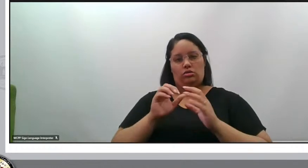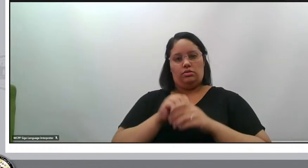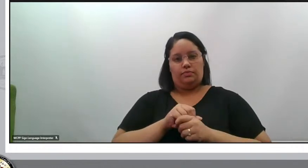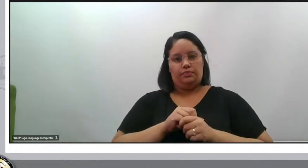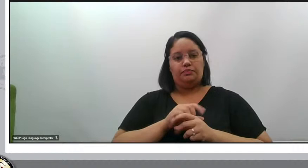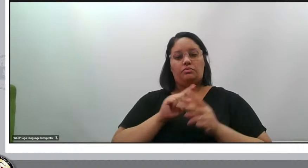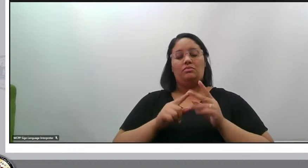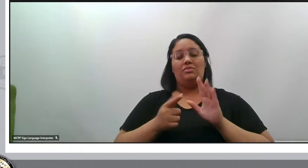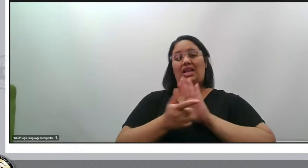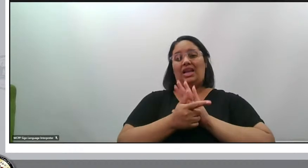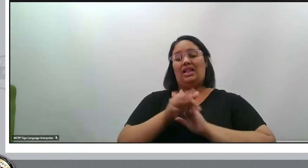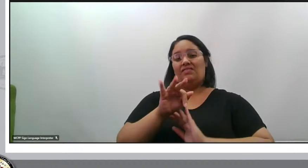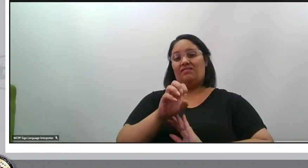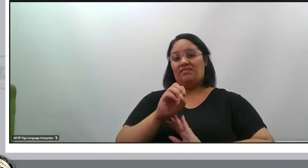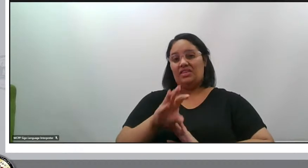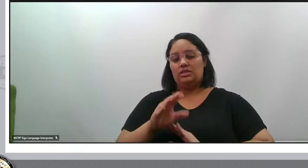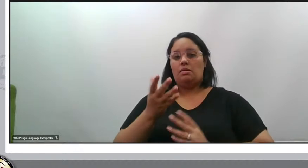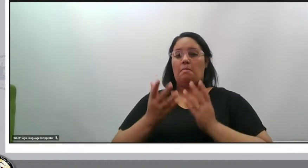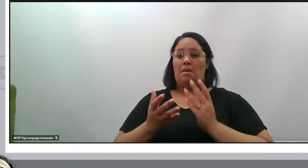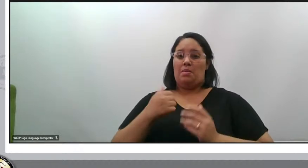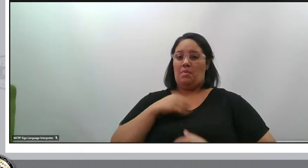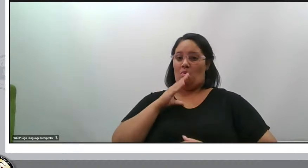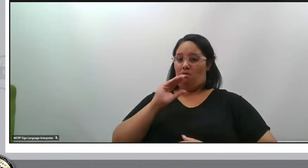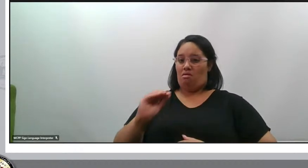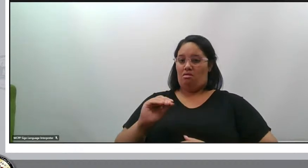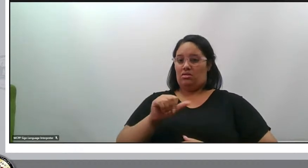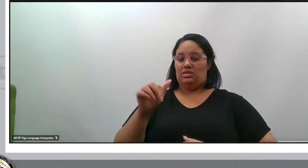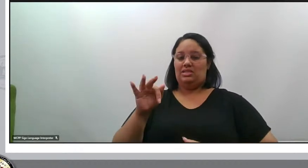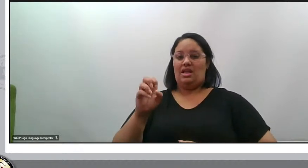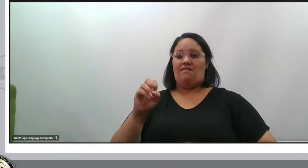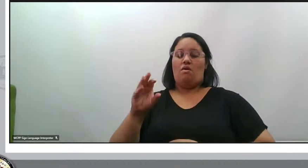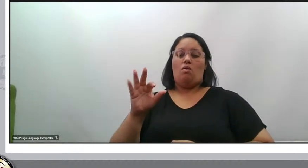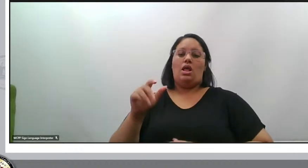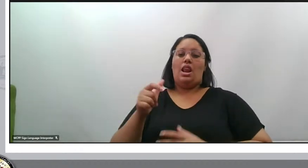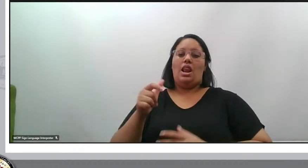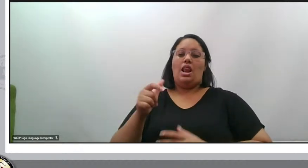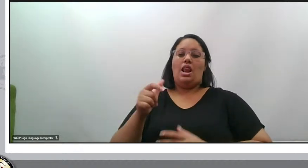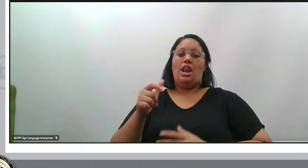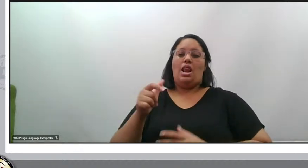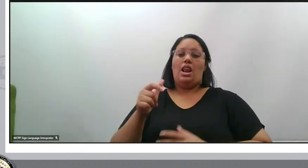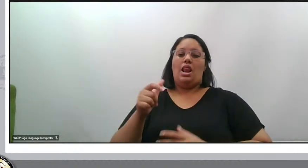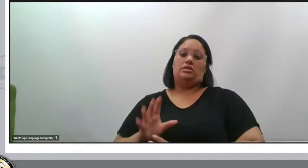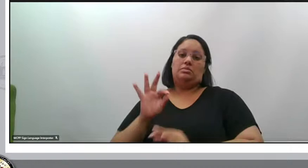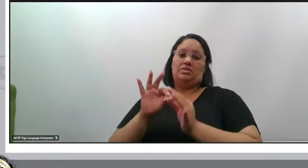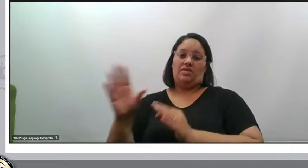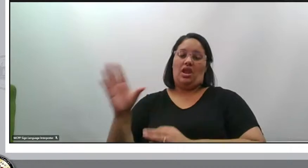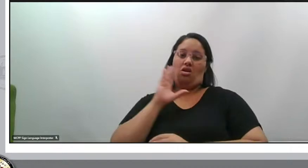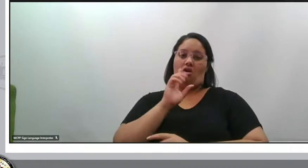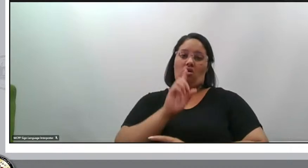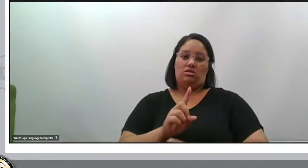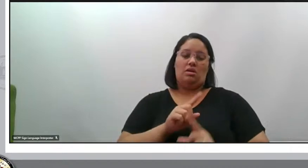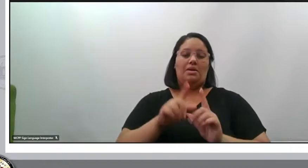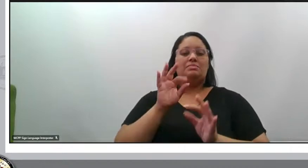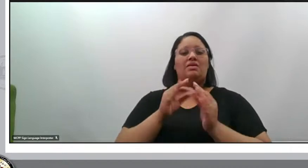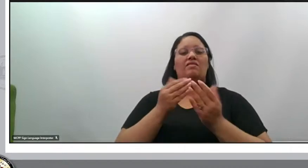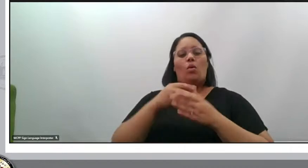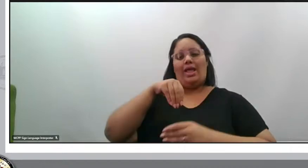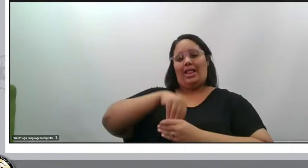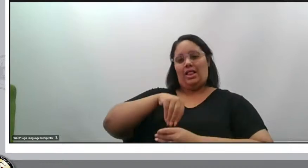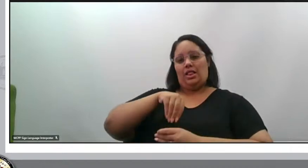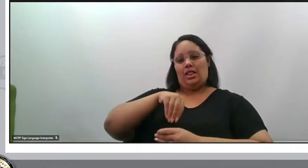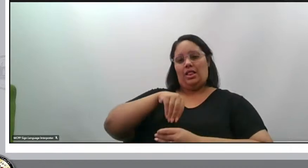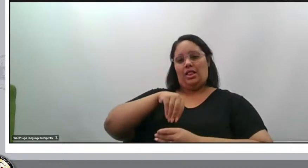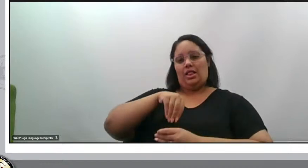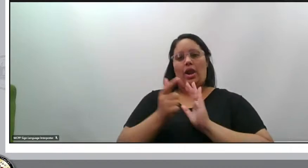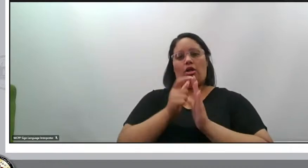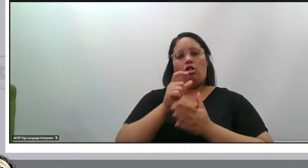regards to legal fees, I'll maybe ask if the senior legal advisor specifically can enhance on that, but that's specifically for internal legal